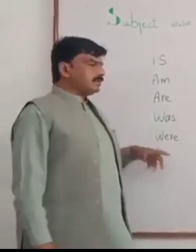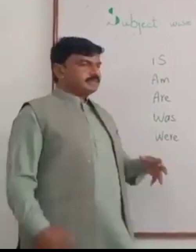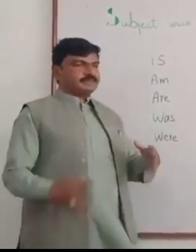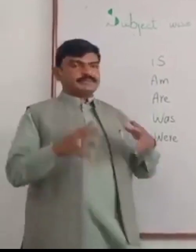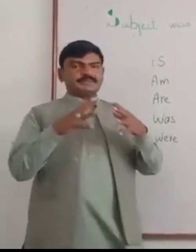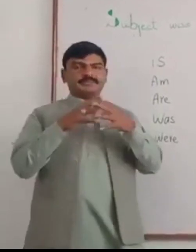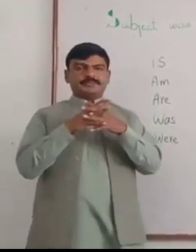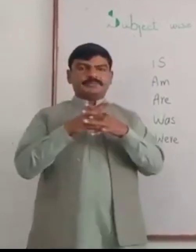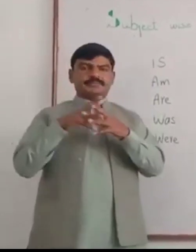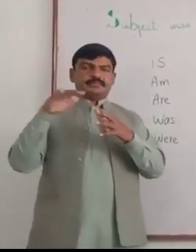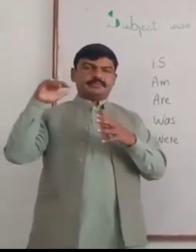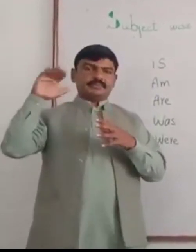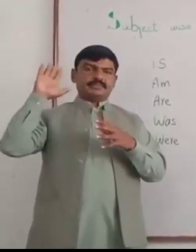were